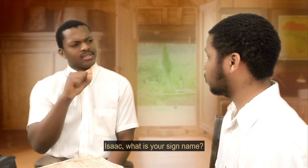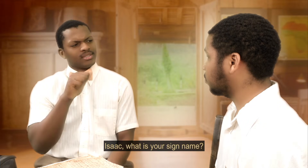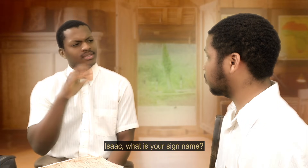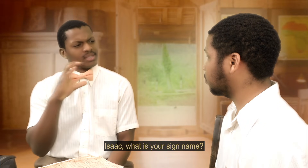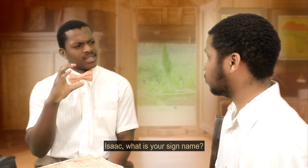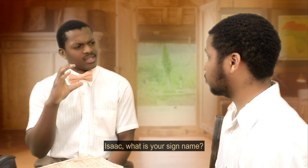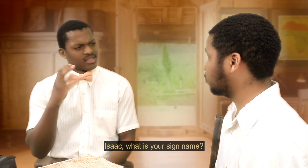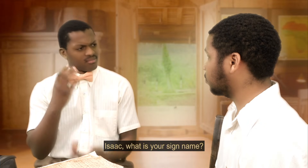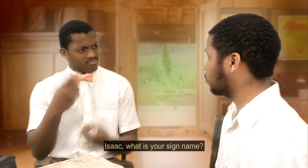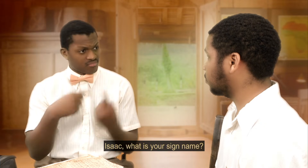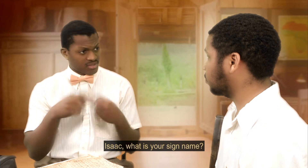Isaac, what is your surname?